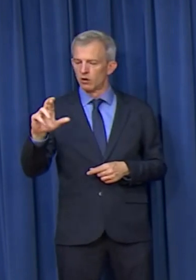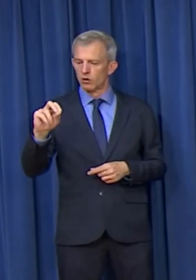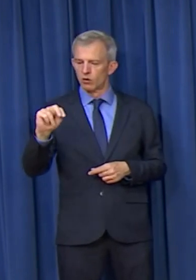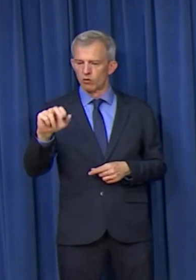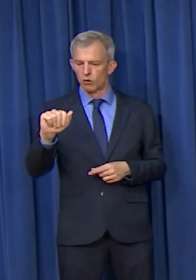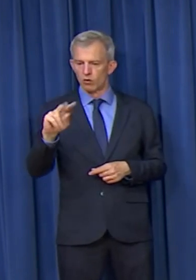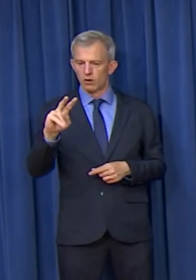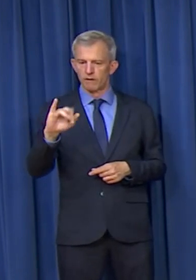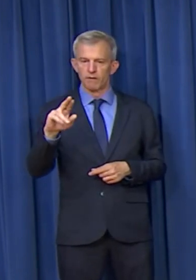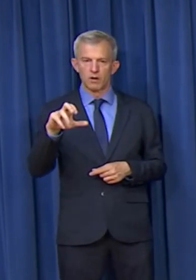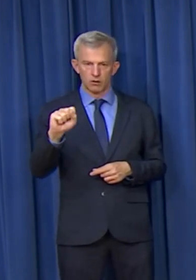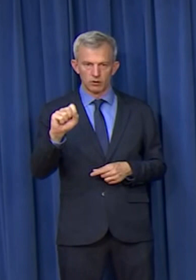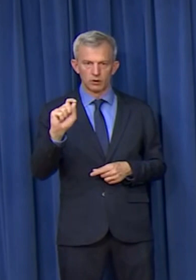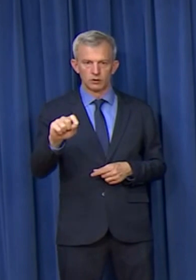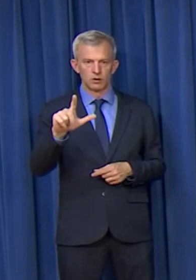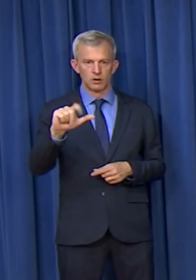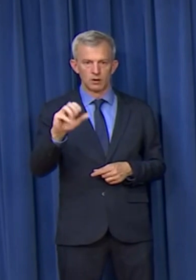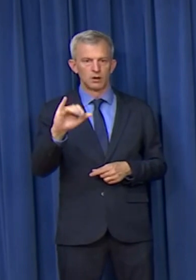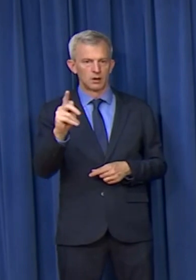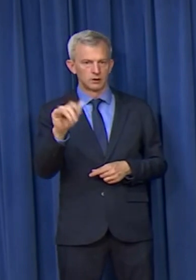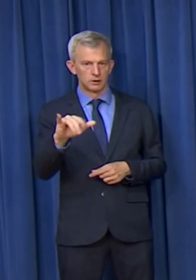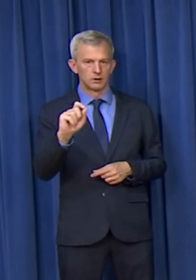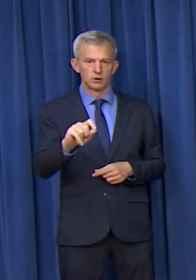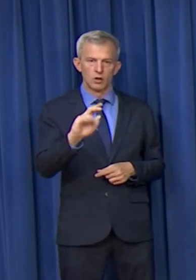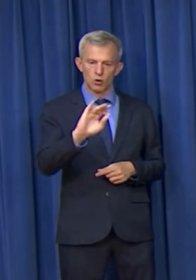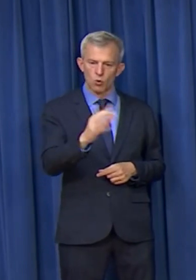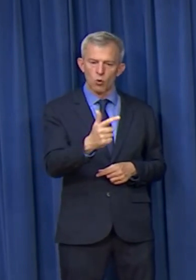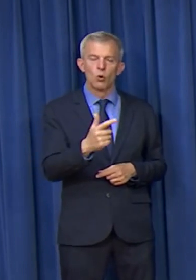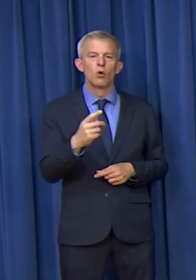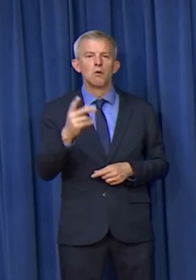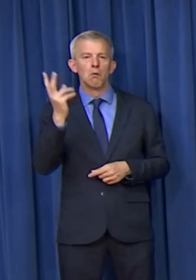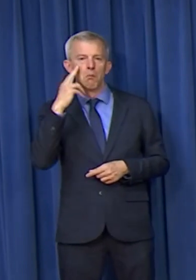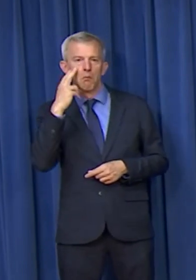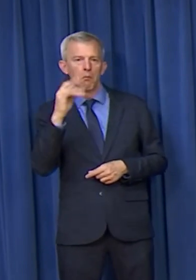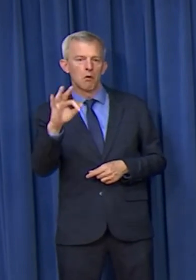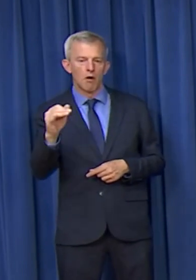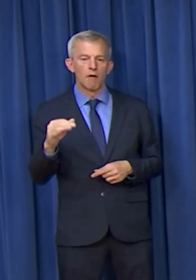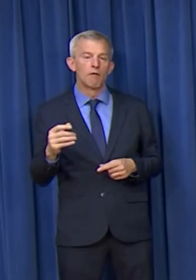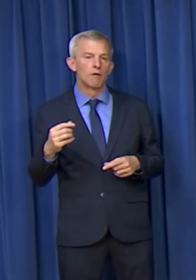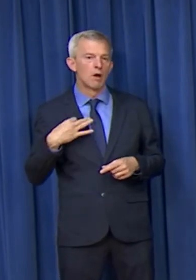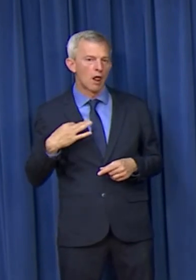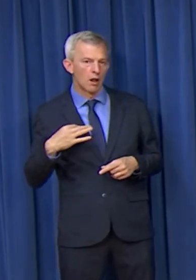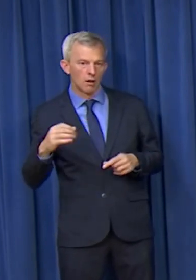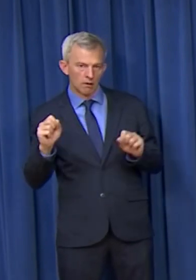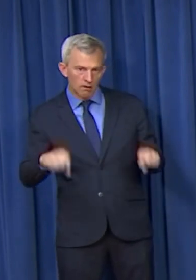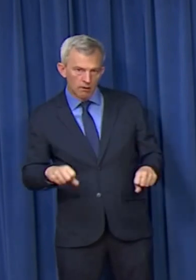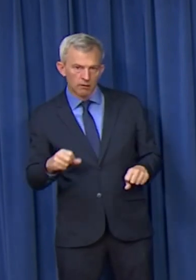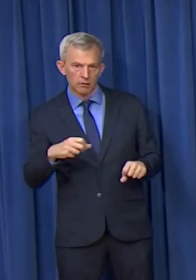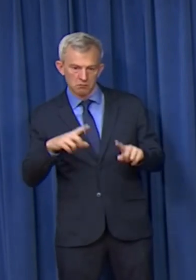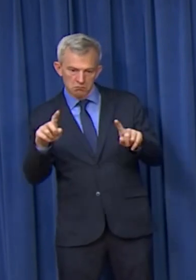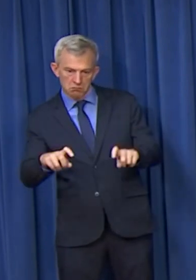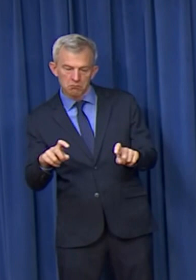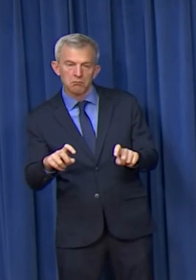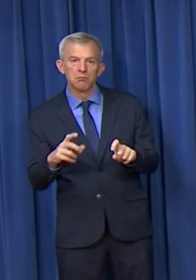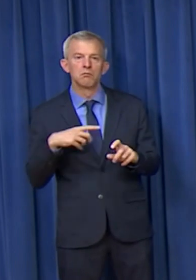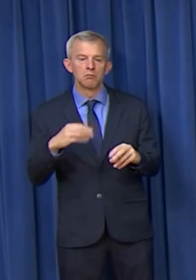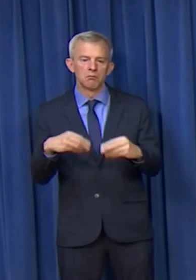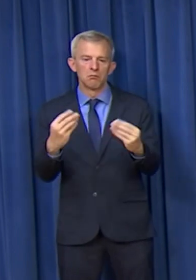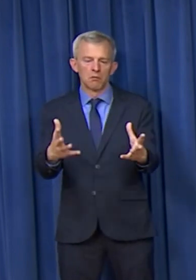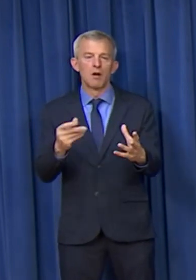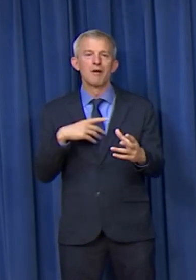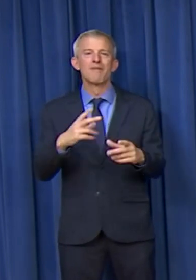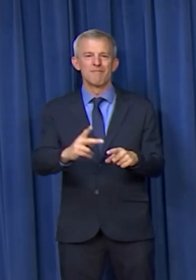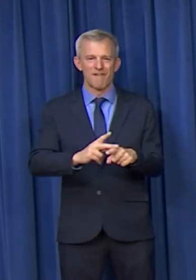coronavirus.lacity.org, to determine how to establish eligibility and to get a test that can be provided to you by healthcare professionals